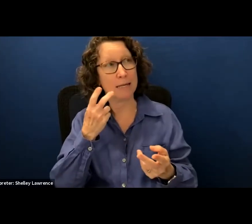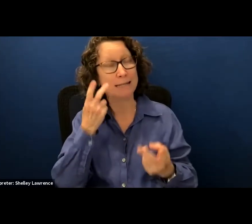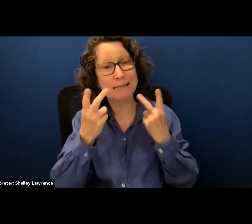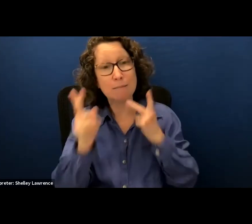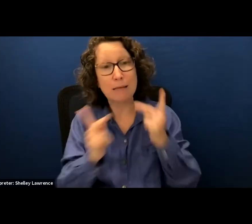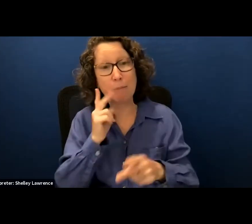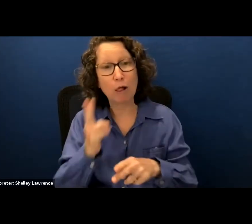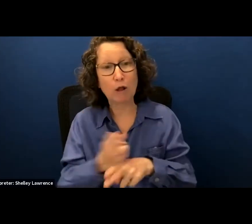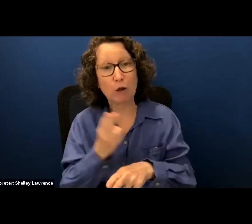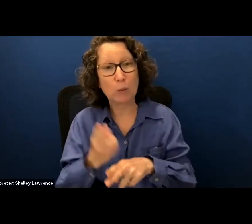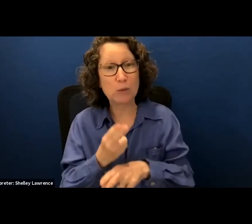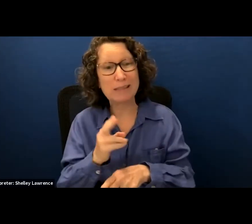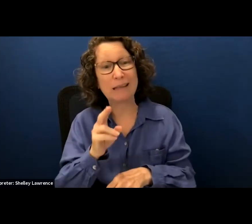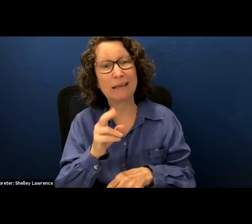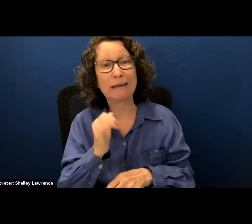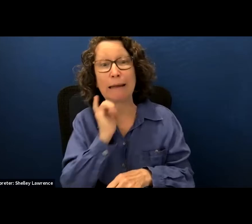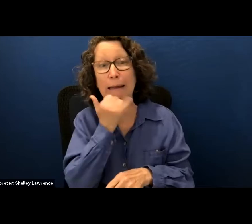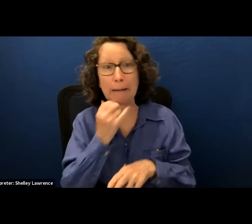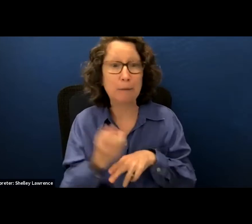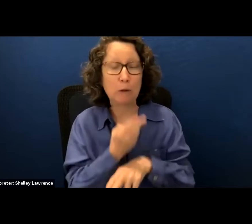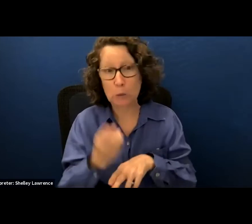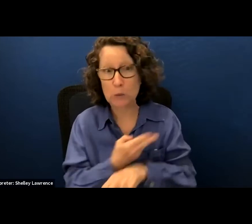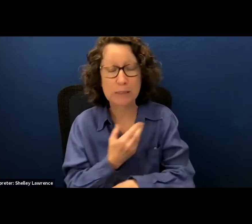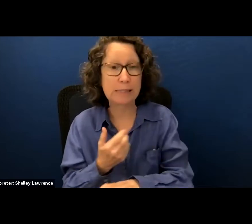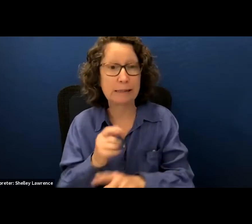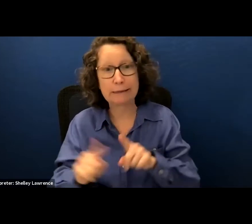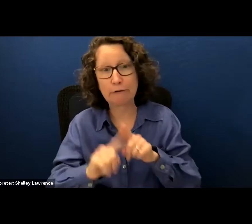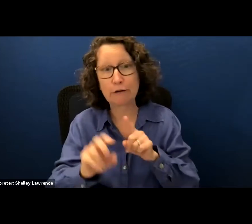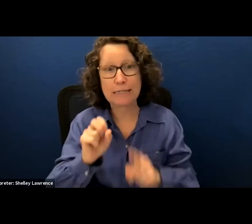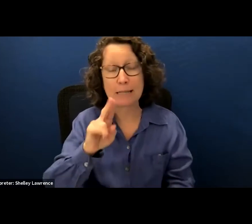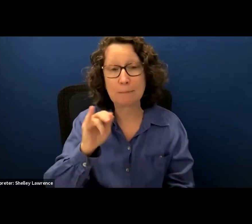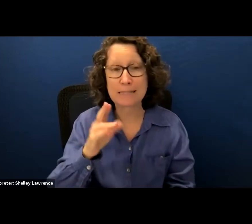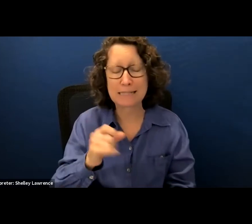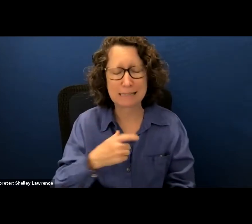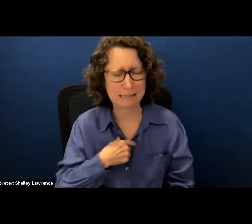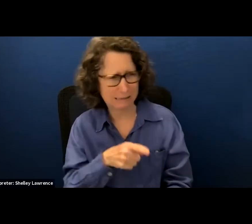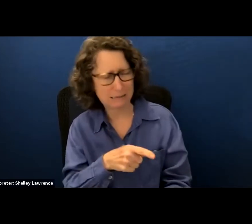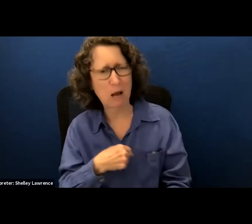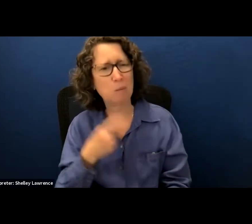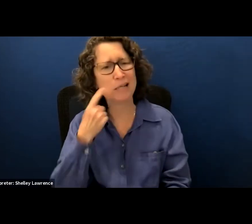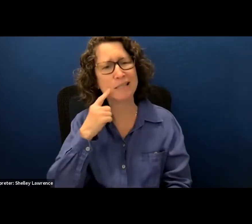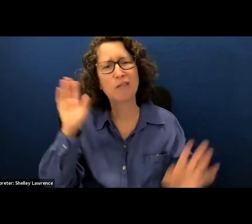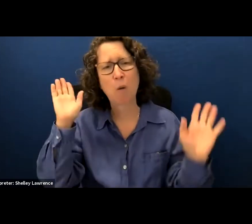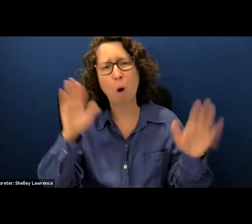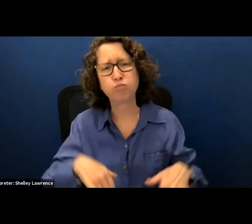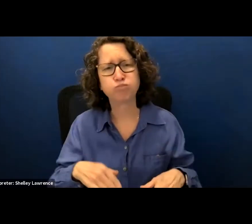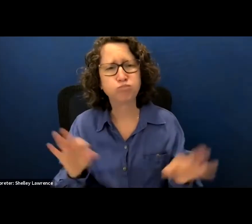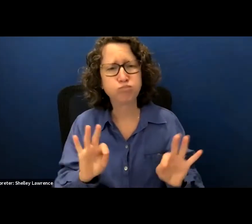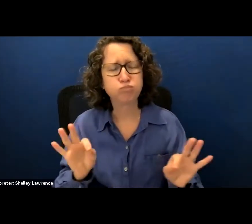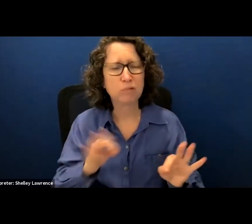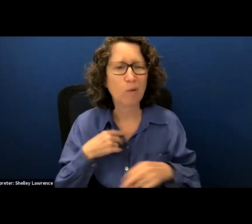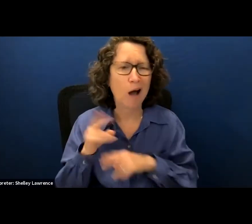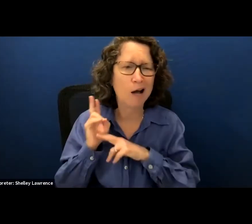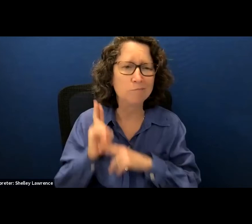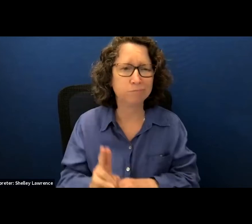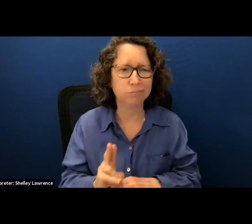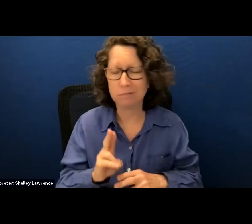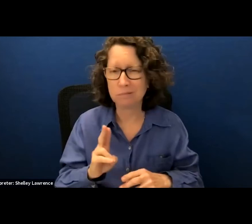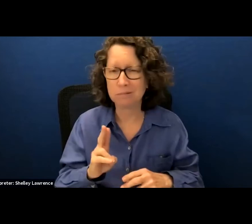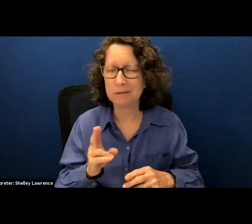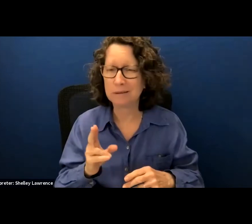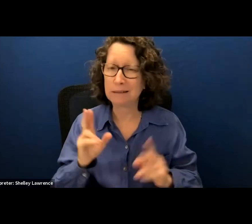substances so casually, and I see it in everyday conversation, in my friendships, in my relationships, in the people